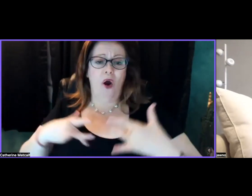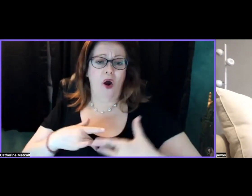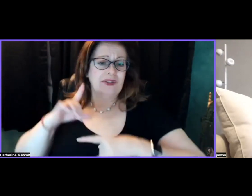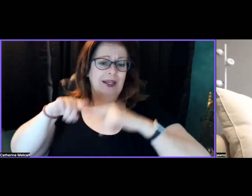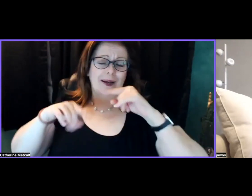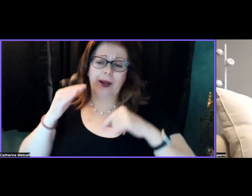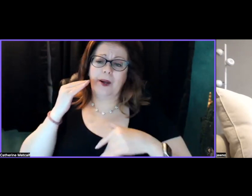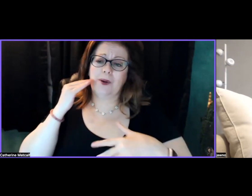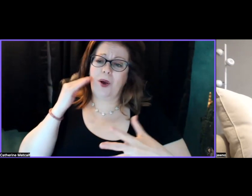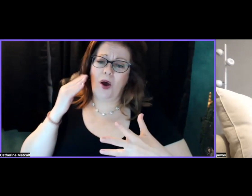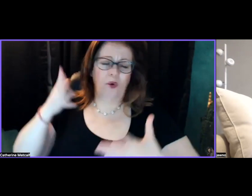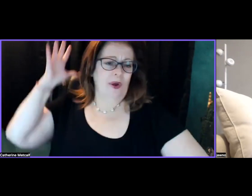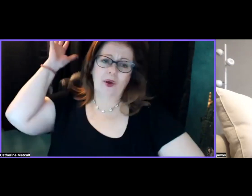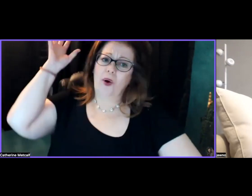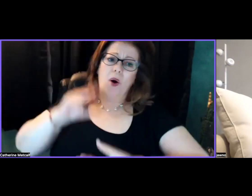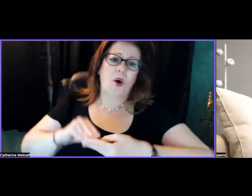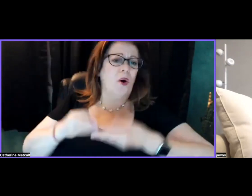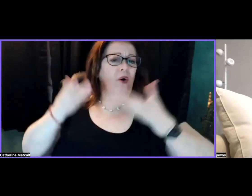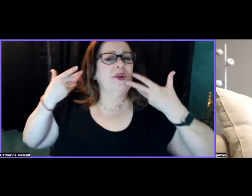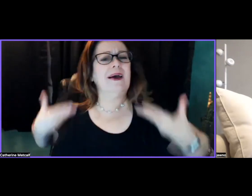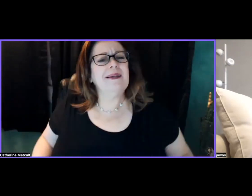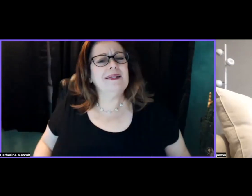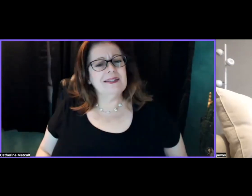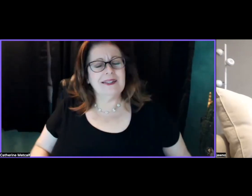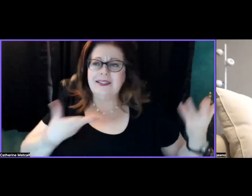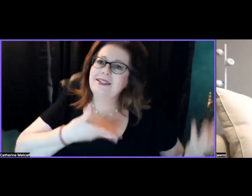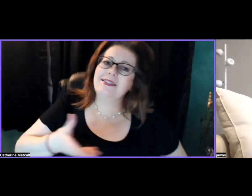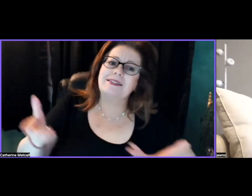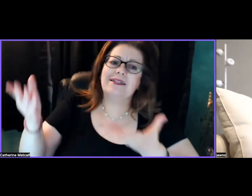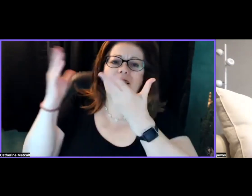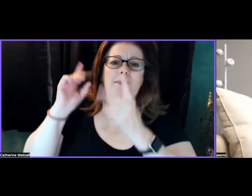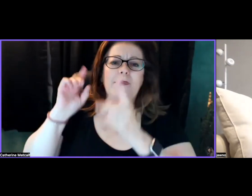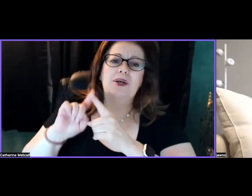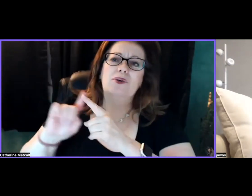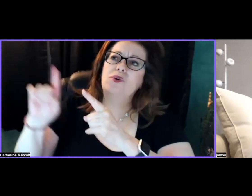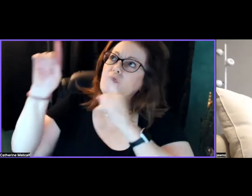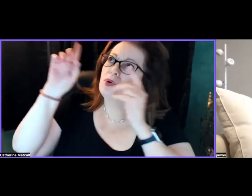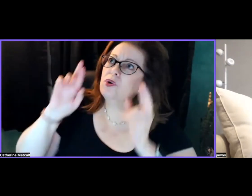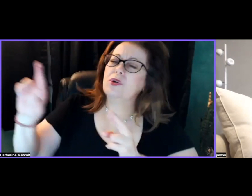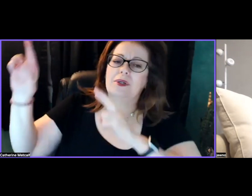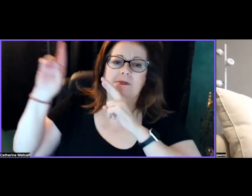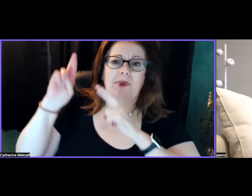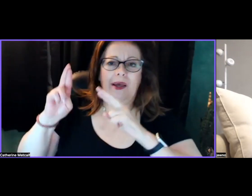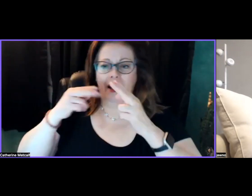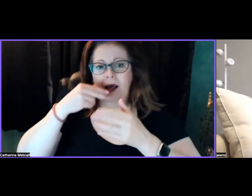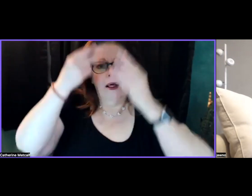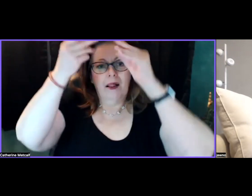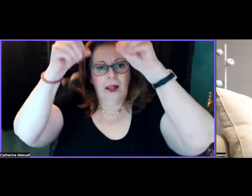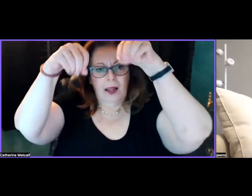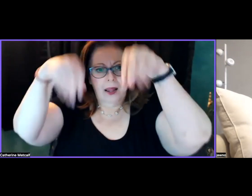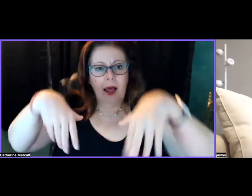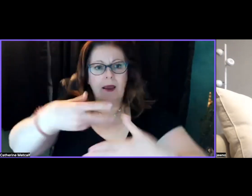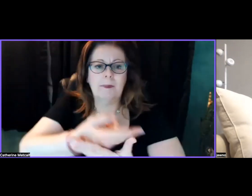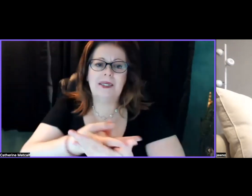being begged them to. Take me to your river. Lay me down beneath your water. Can you breathe for